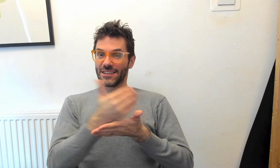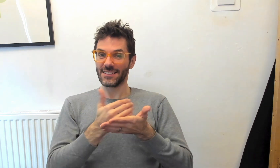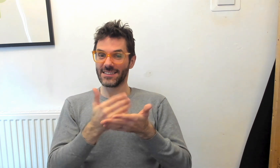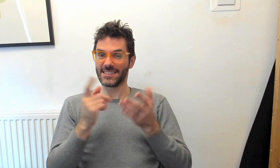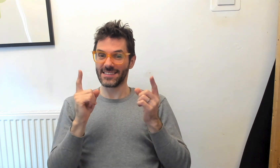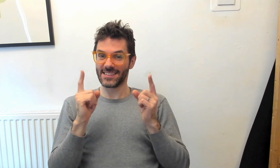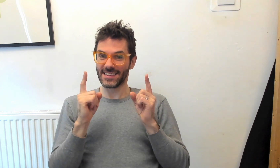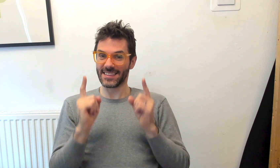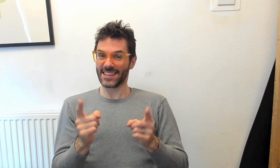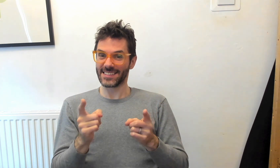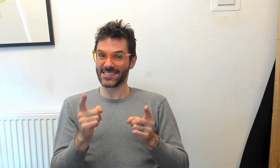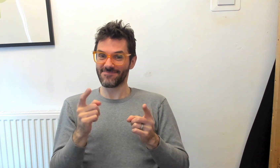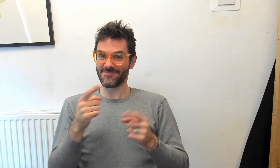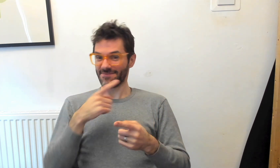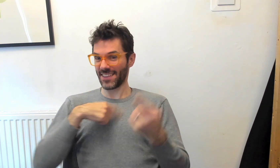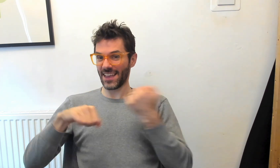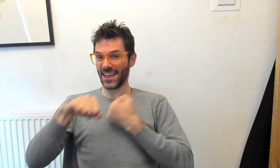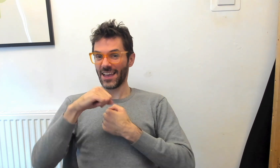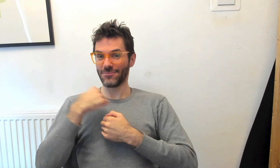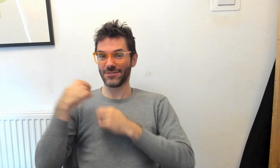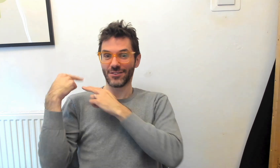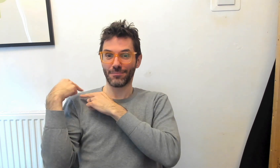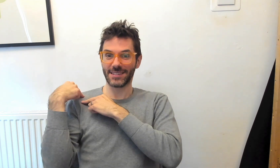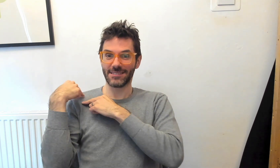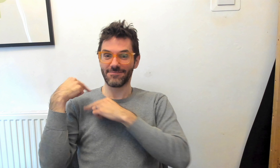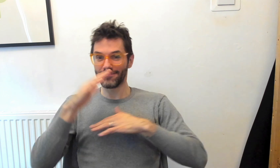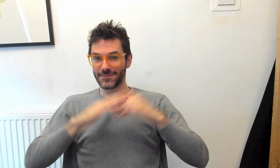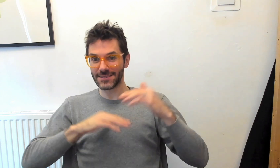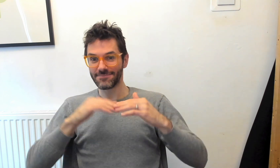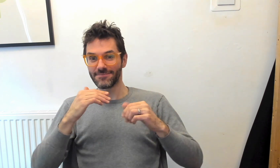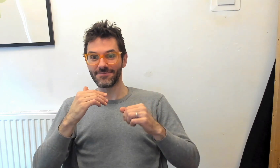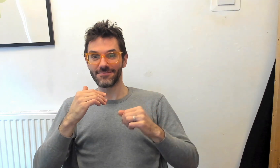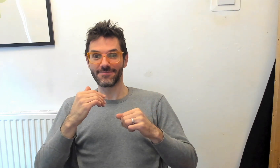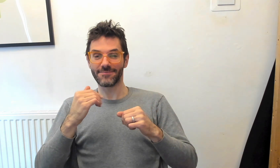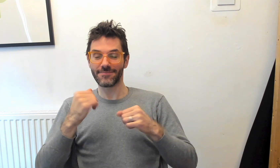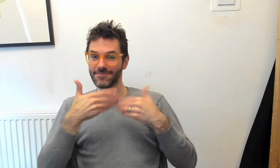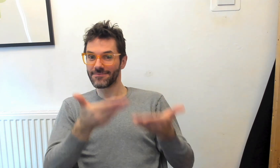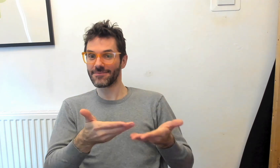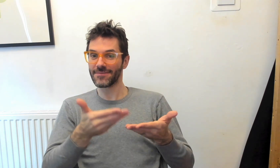So that's feature store, and it's our responsibility to build